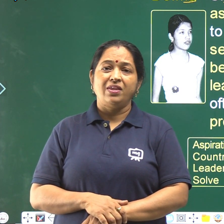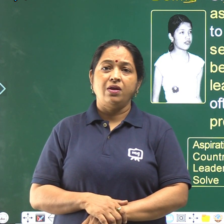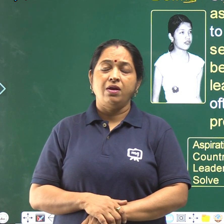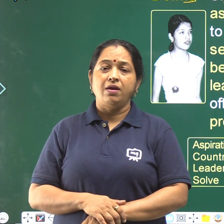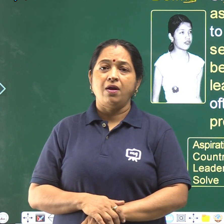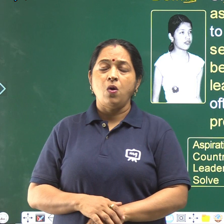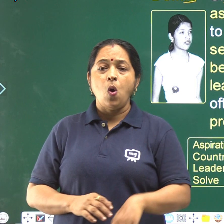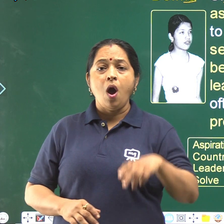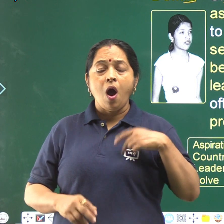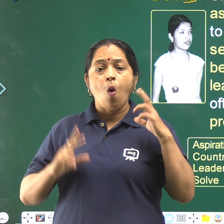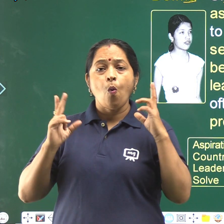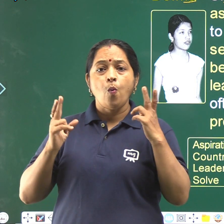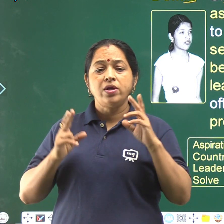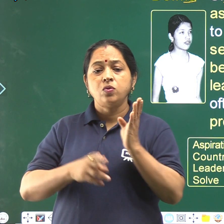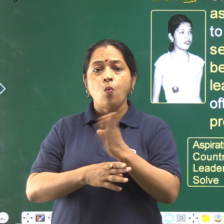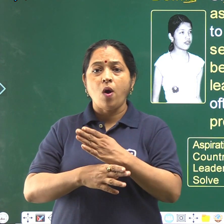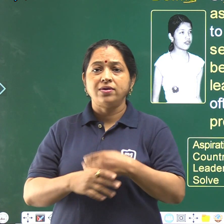Her wish was